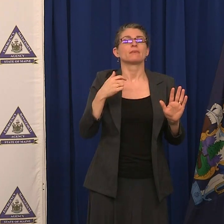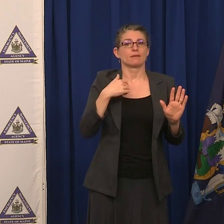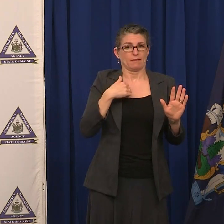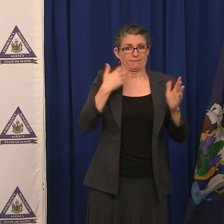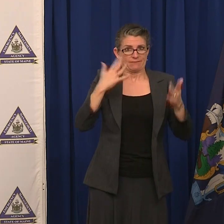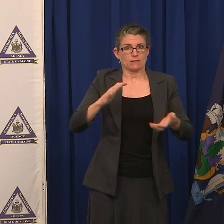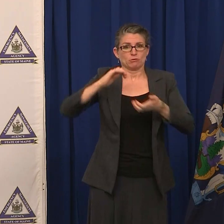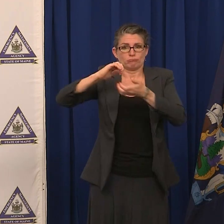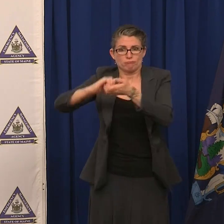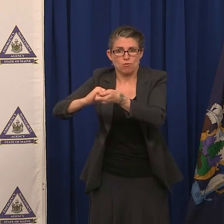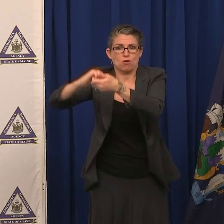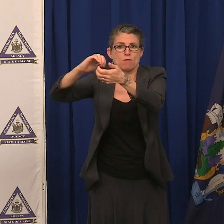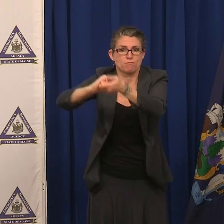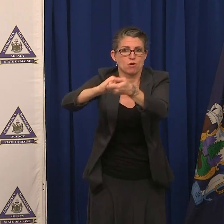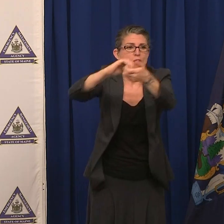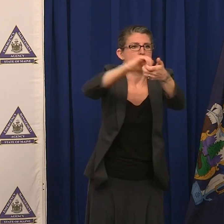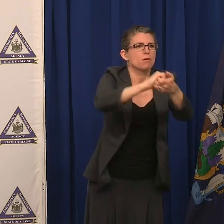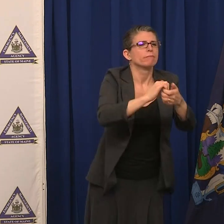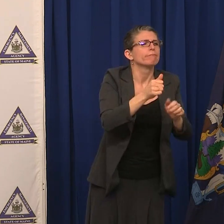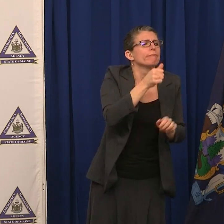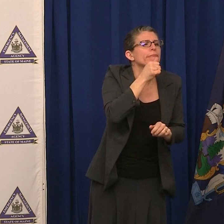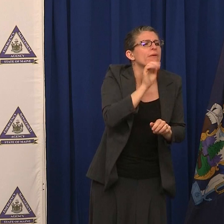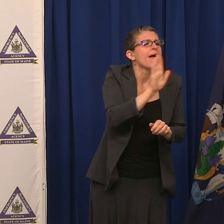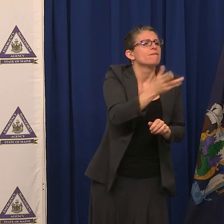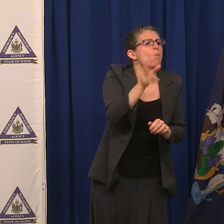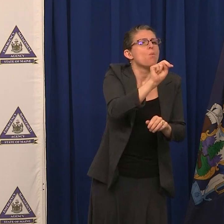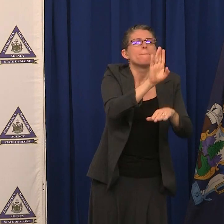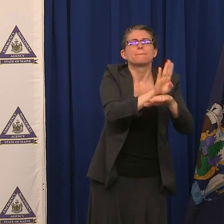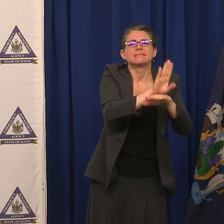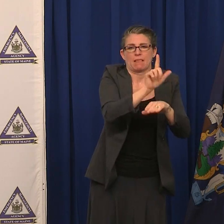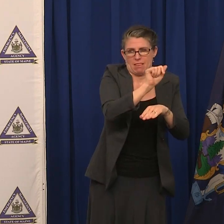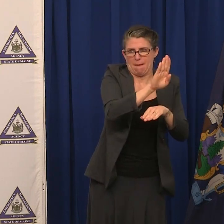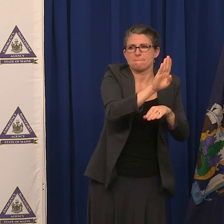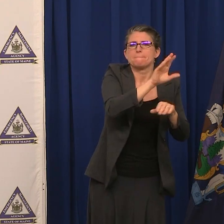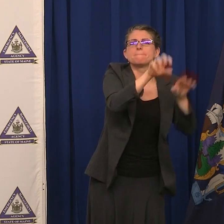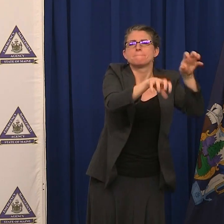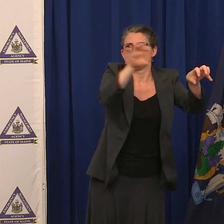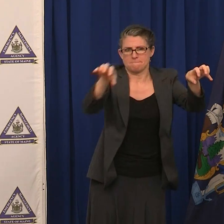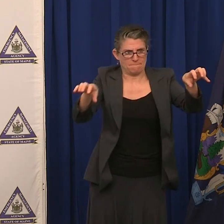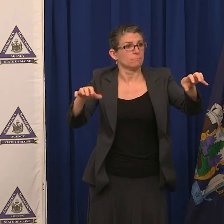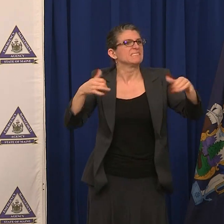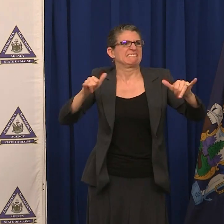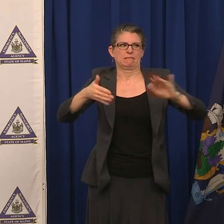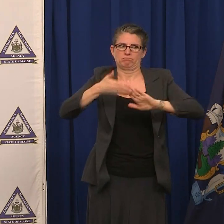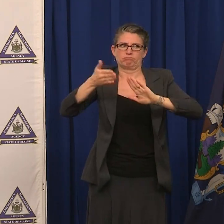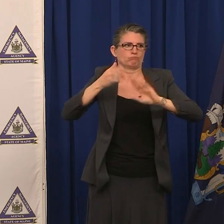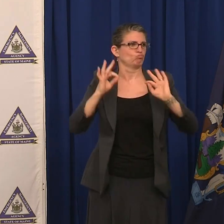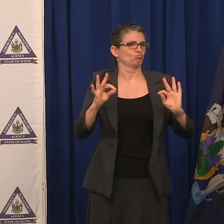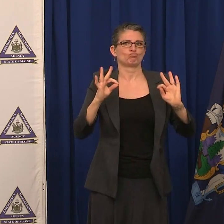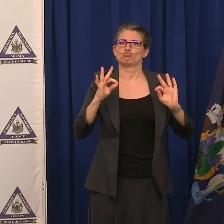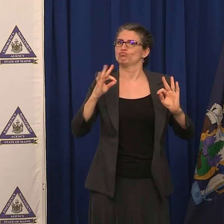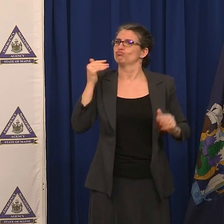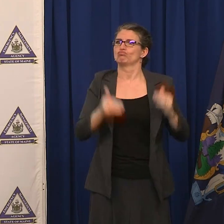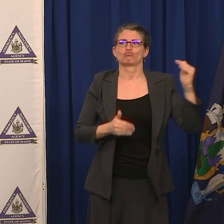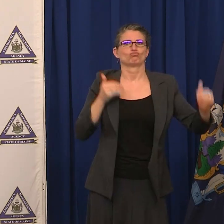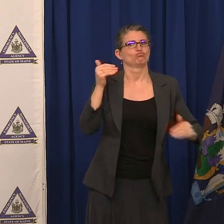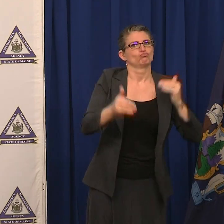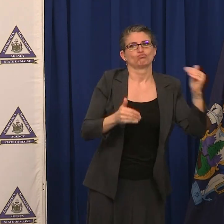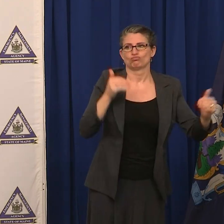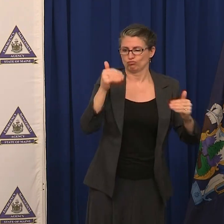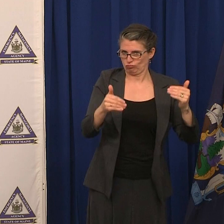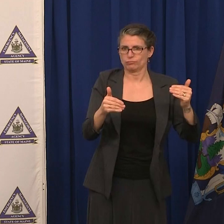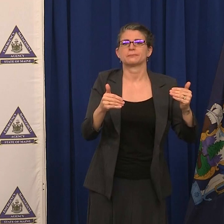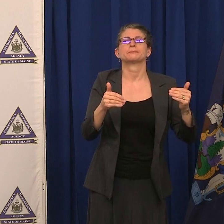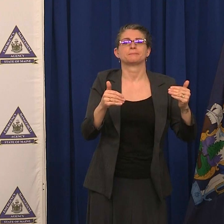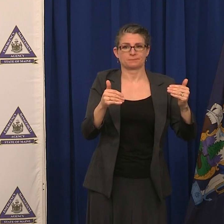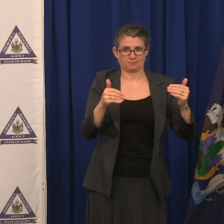the number of tests that we have is continuing. All of those specimens have been what is